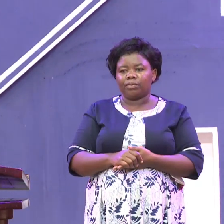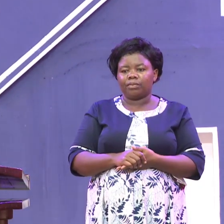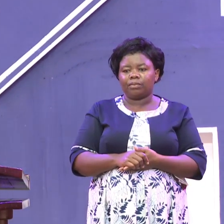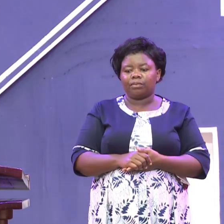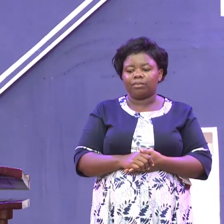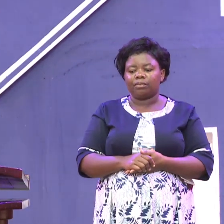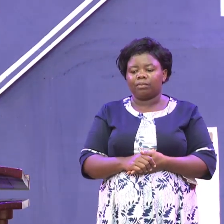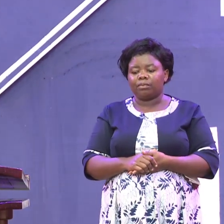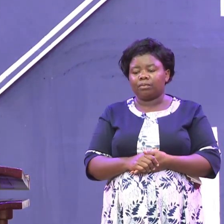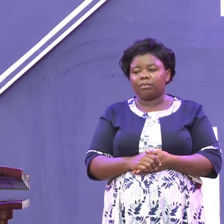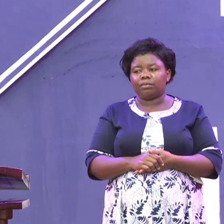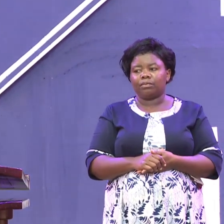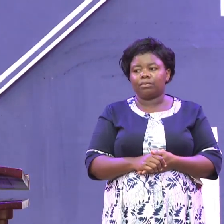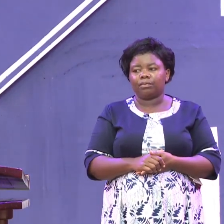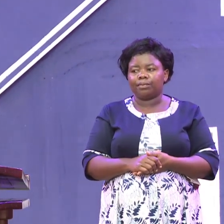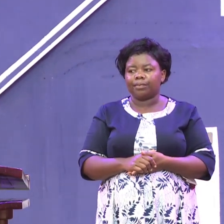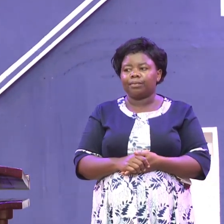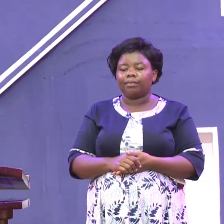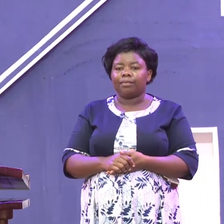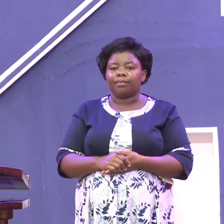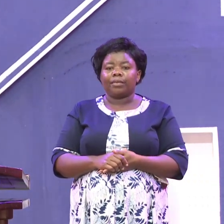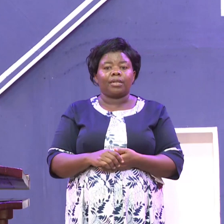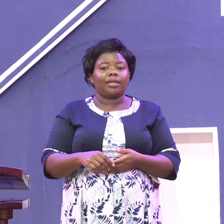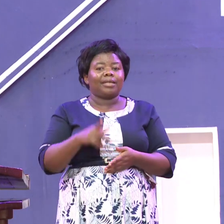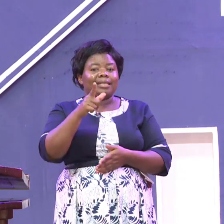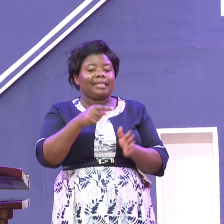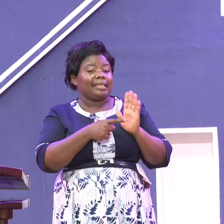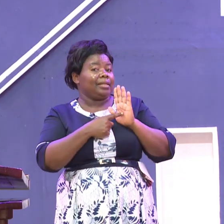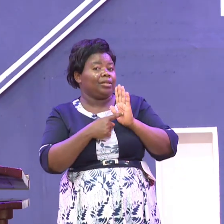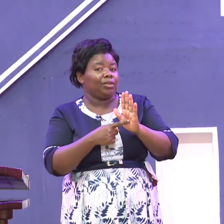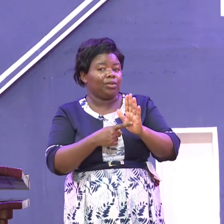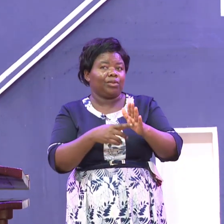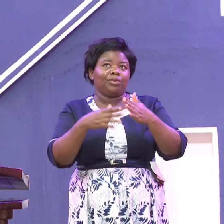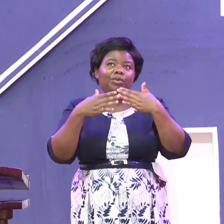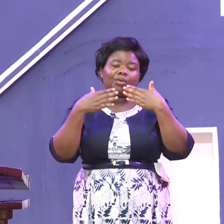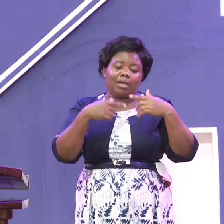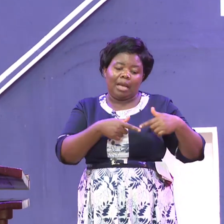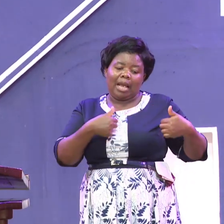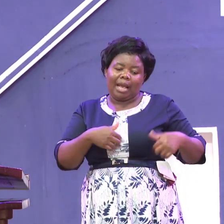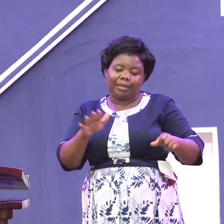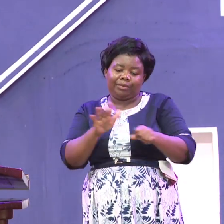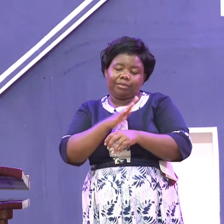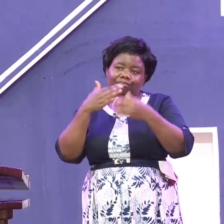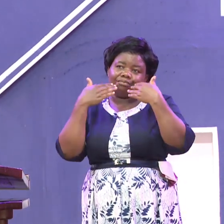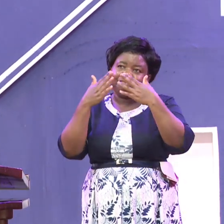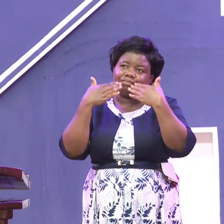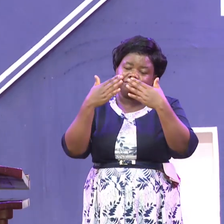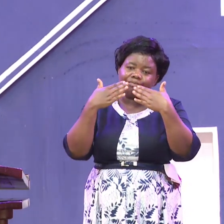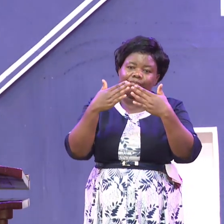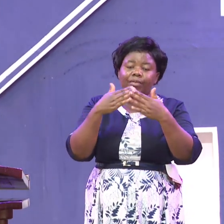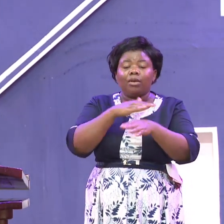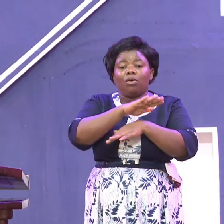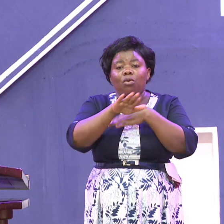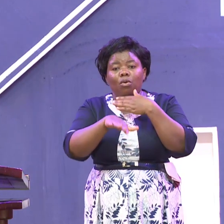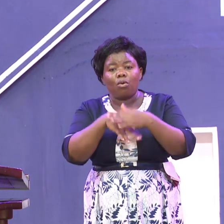he or she is encouraged to give you more. Kabonero ka kusiima. It is a sign of thanksgiving. Buli